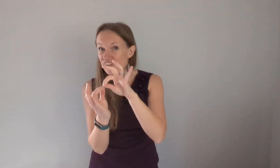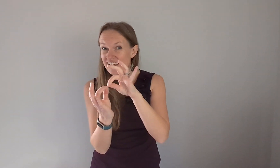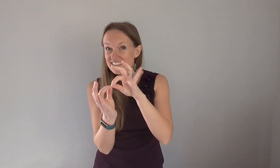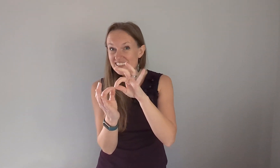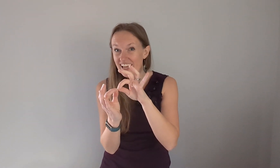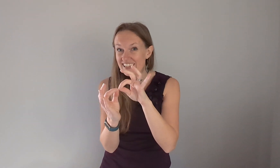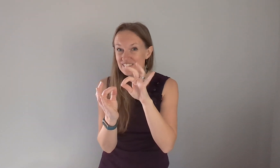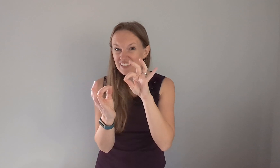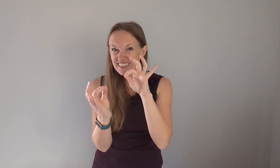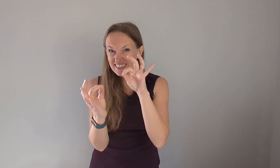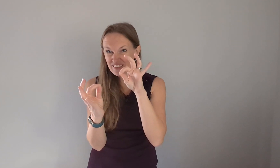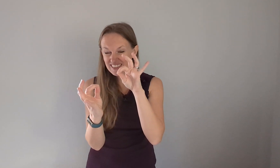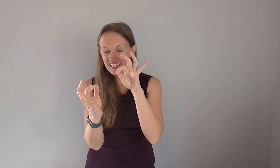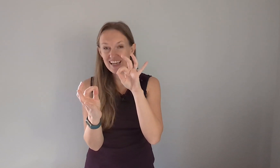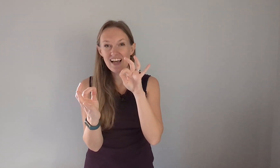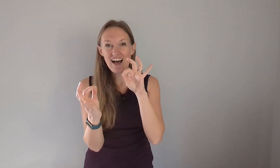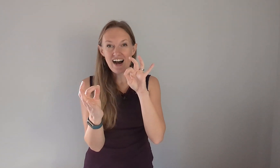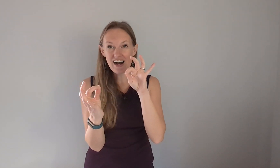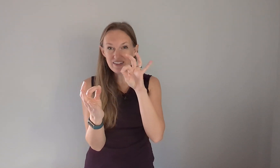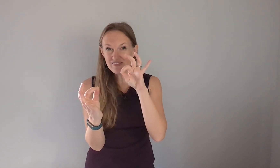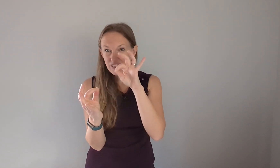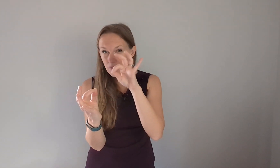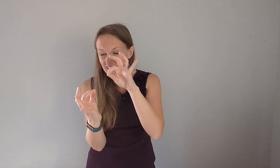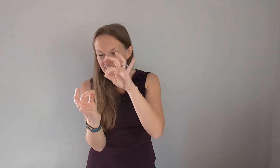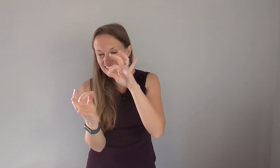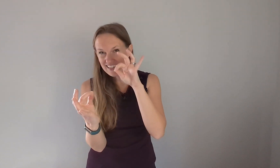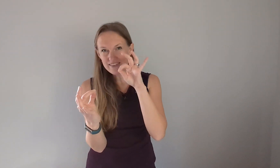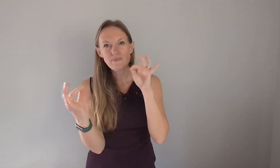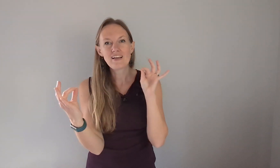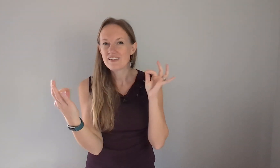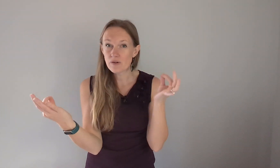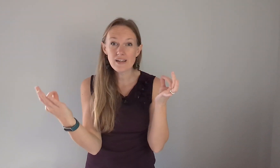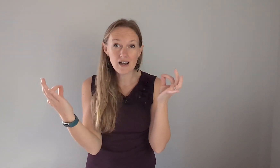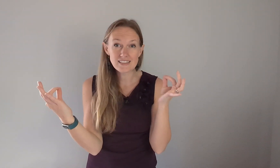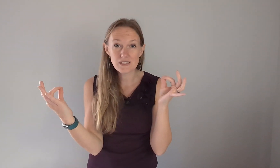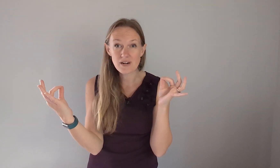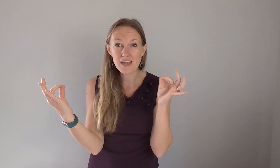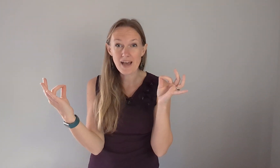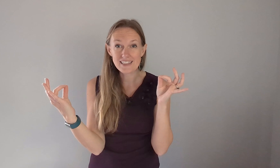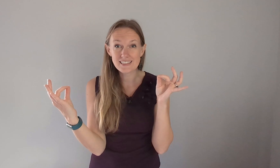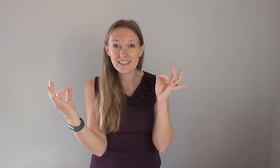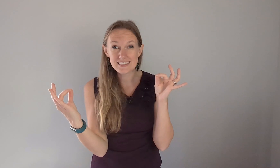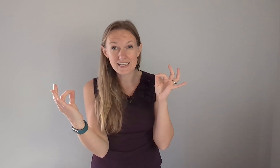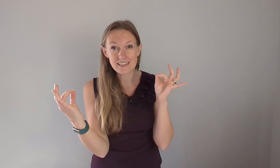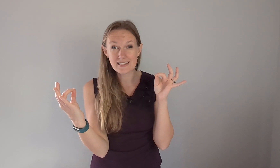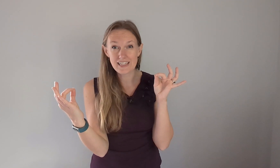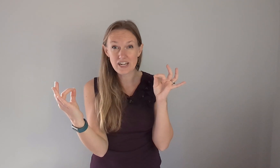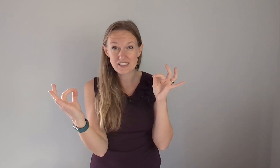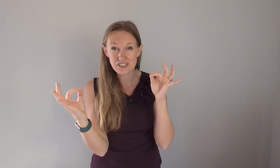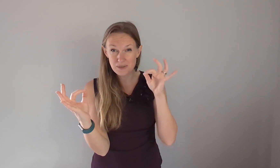perfect. Okay, so for this, it's almost like you want to, you know what? Honestly, what I imagine is like the International